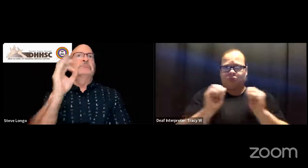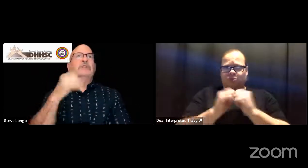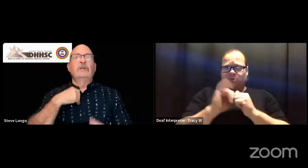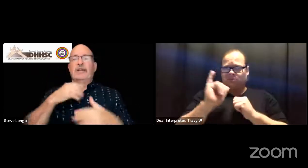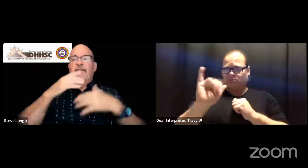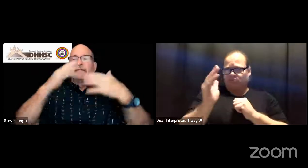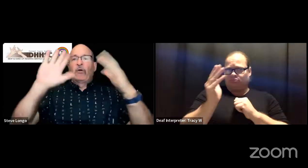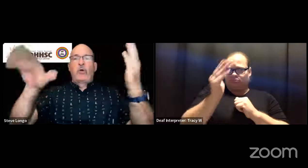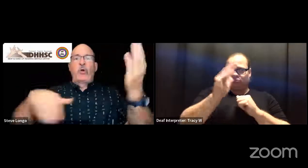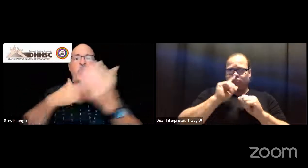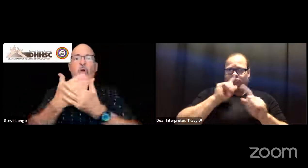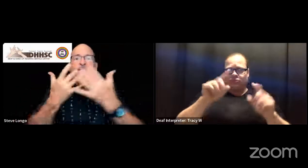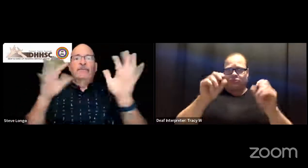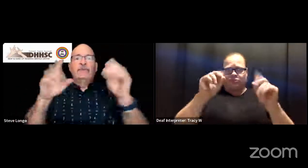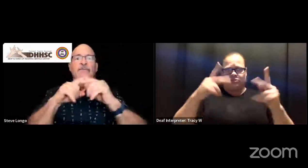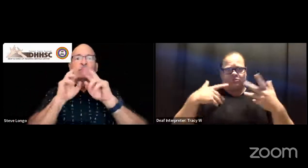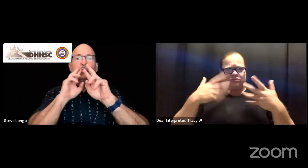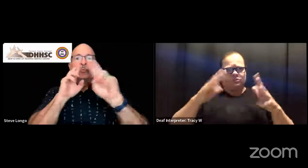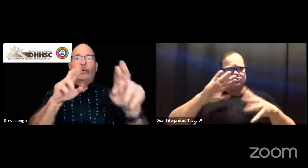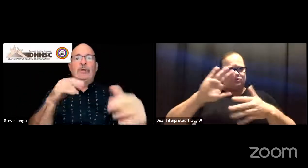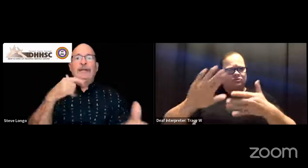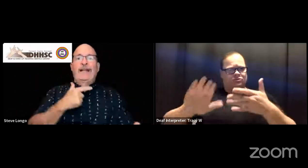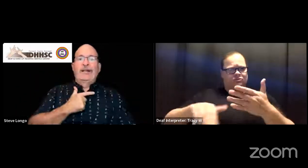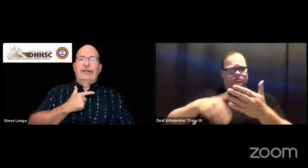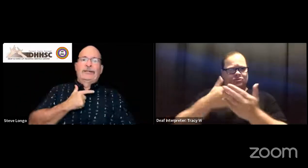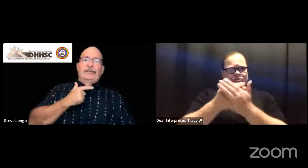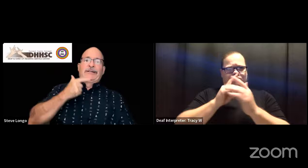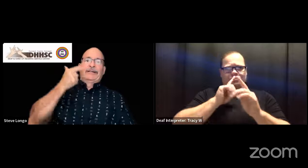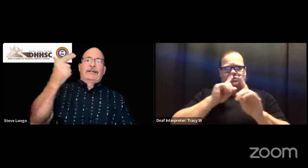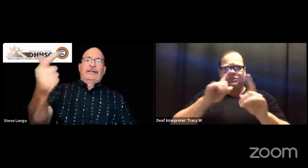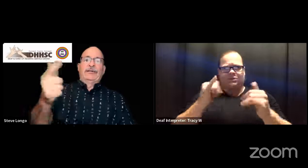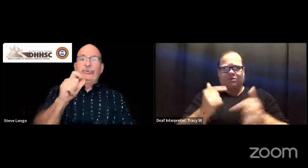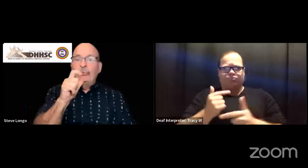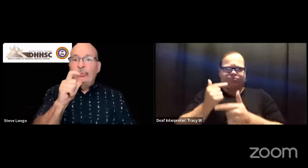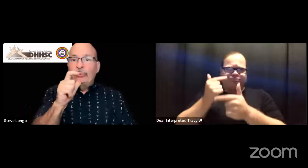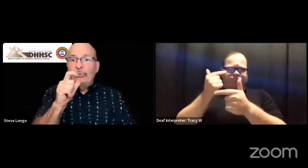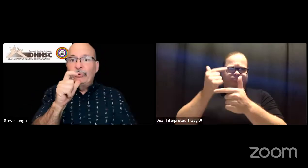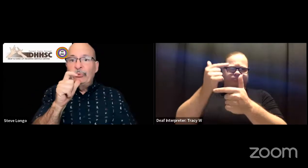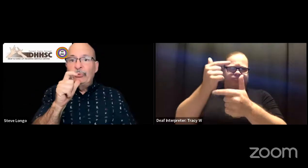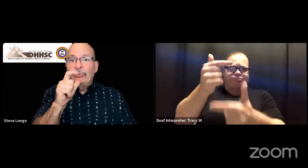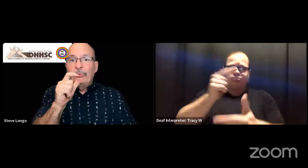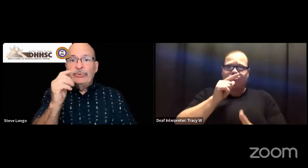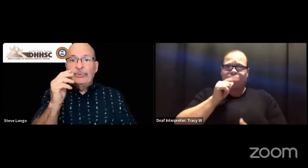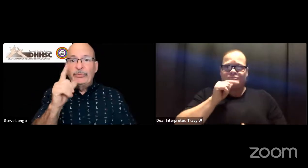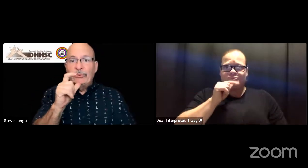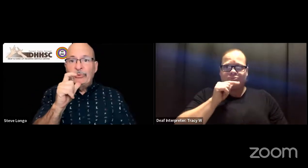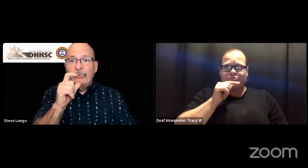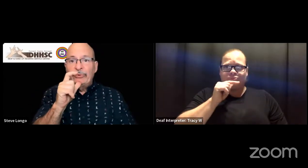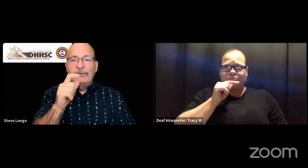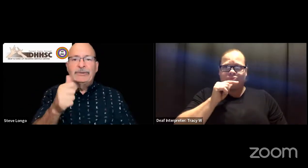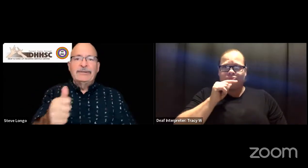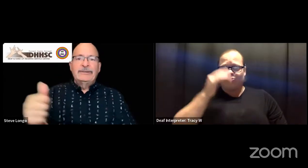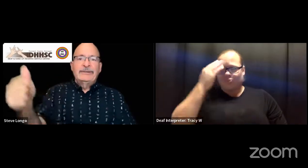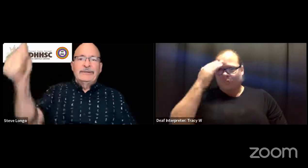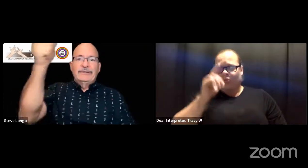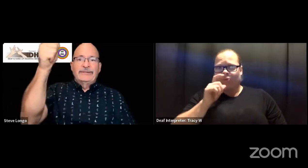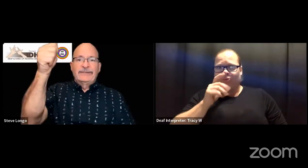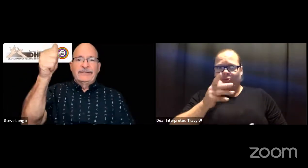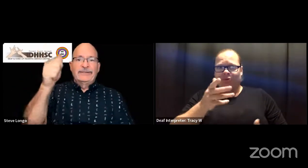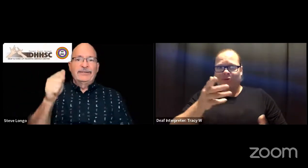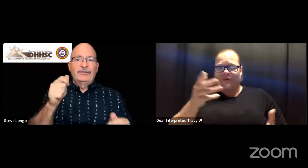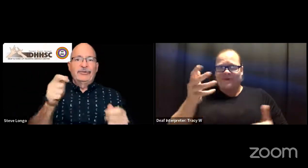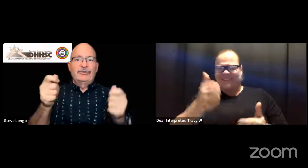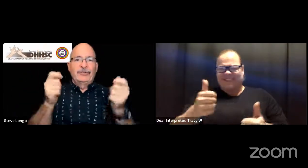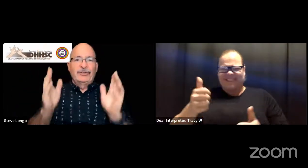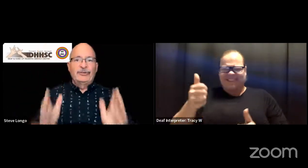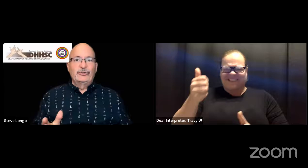All right. That wraps up our treasurer's report, and I will turn the floor over to